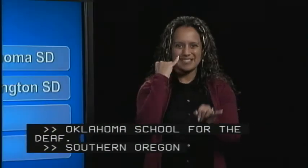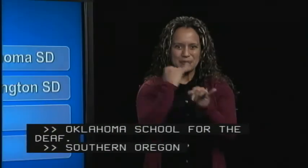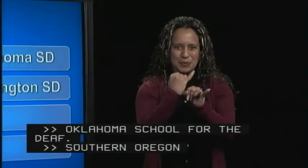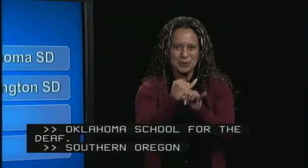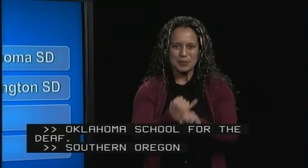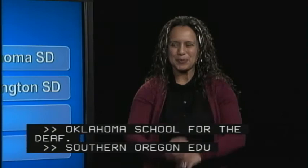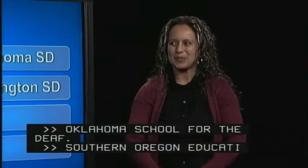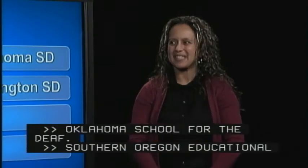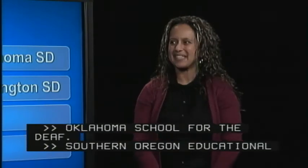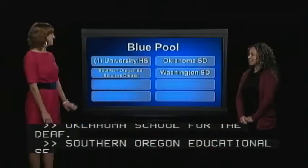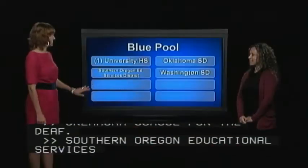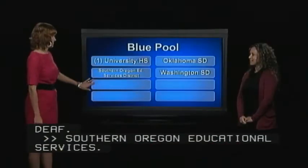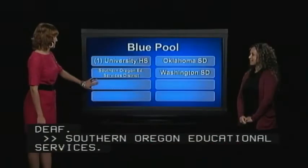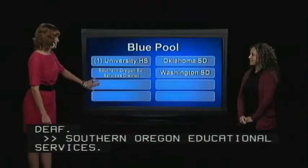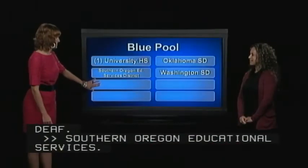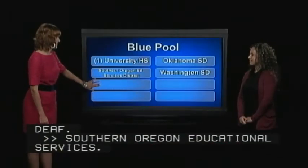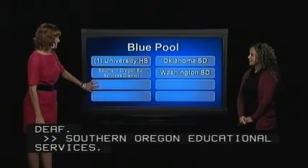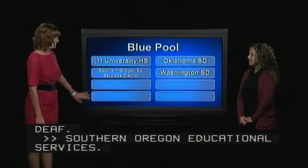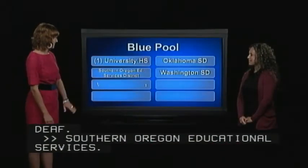Washington School for the Deaf.